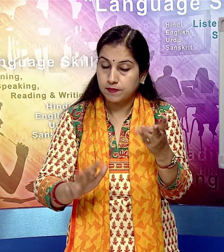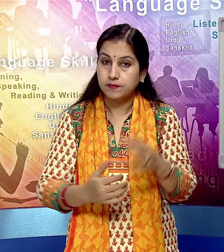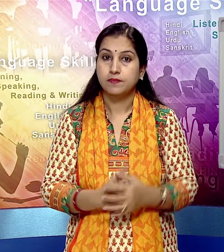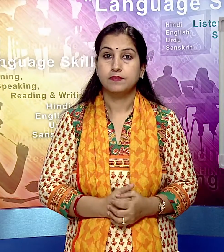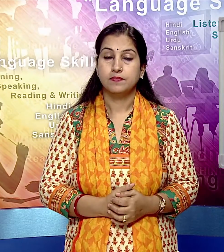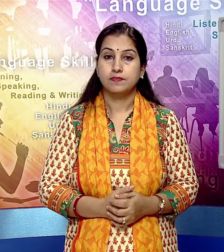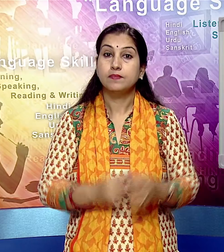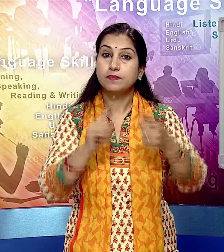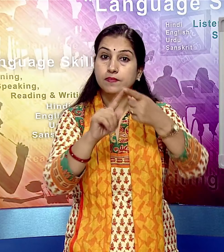roasting,